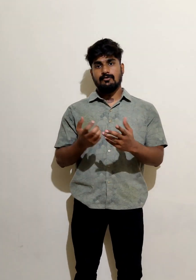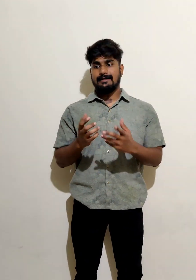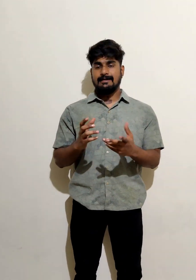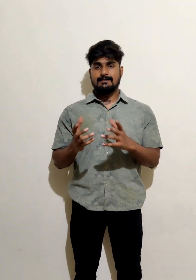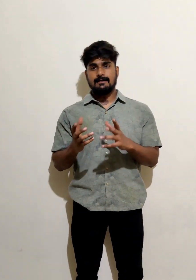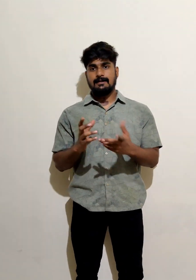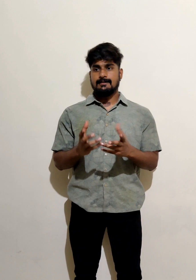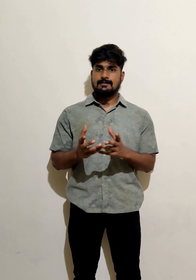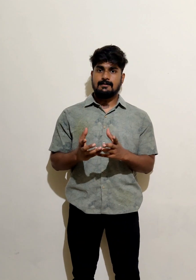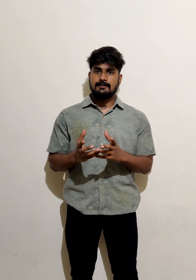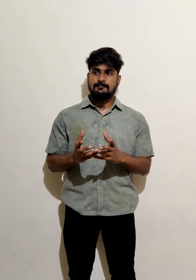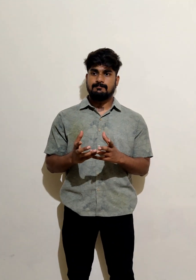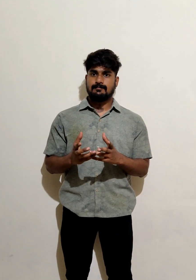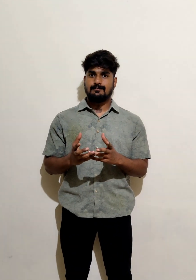So it is the